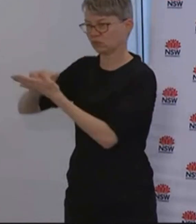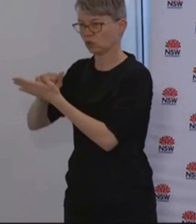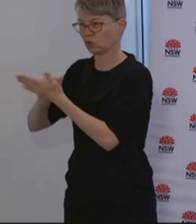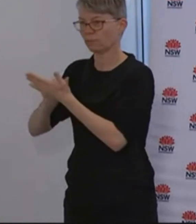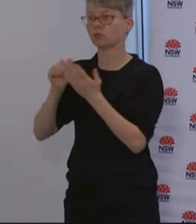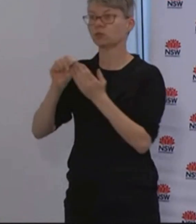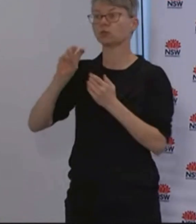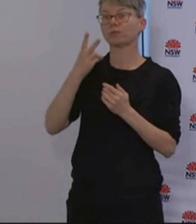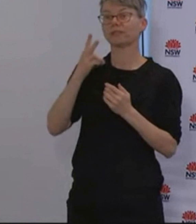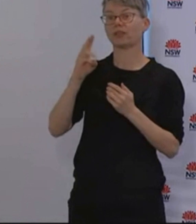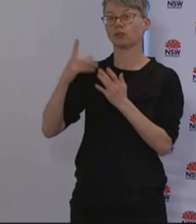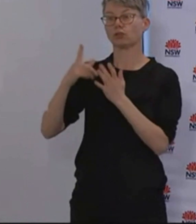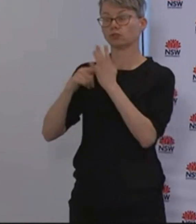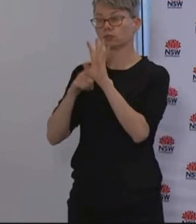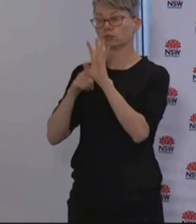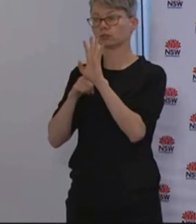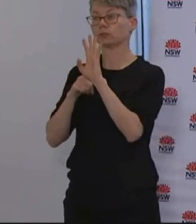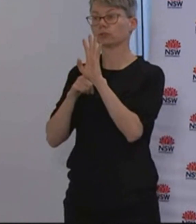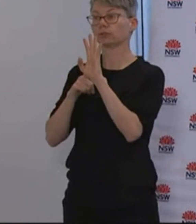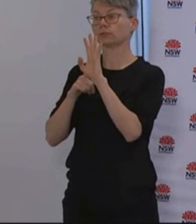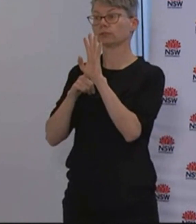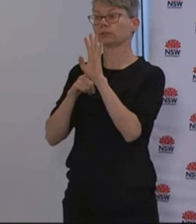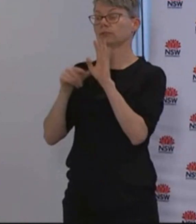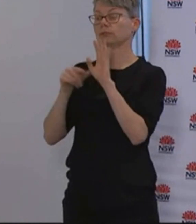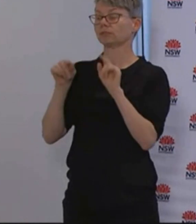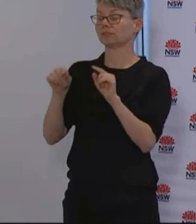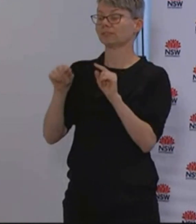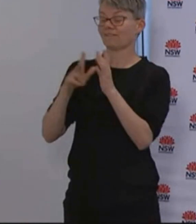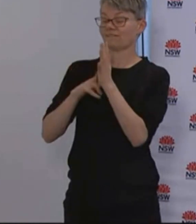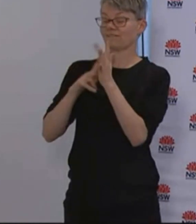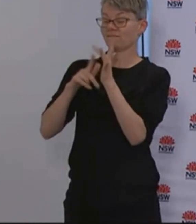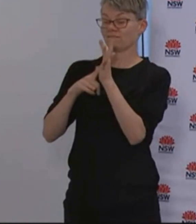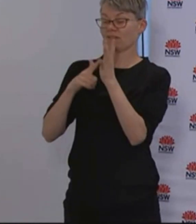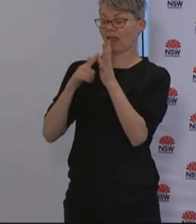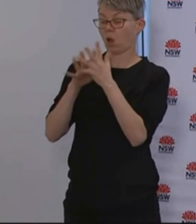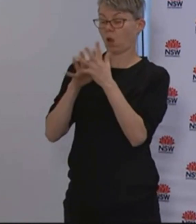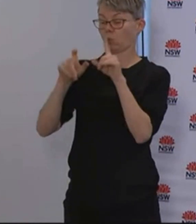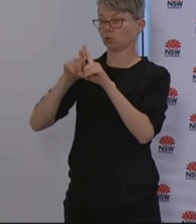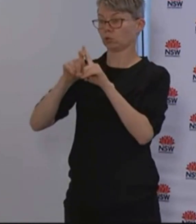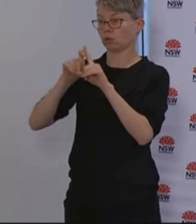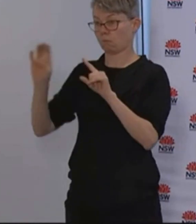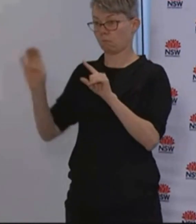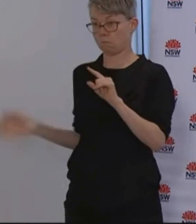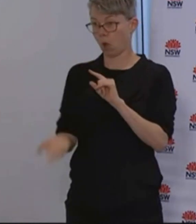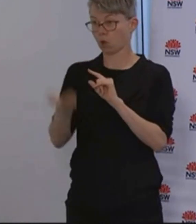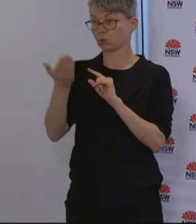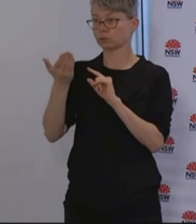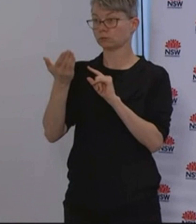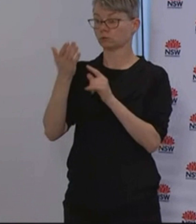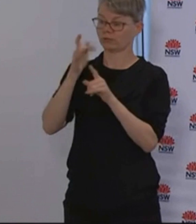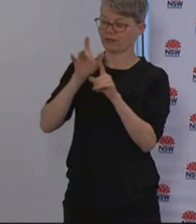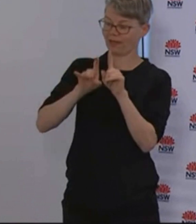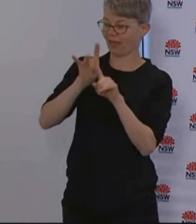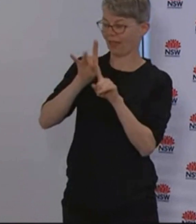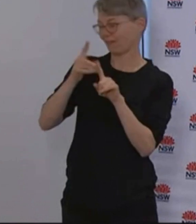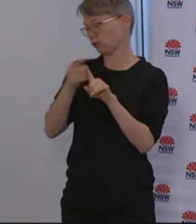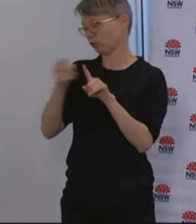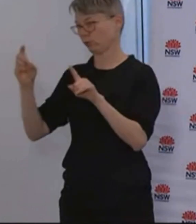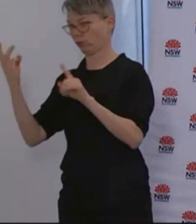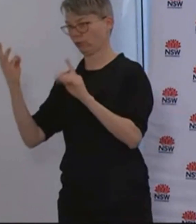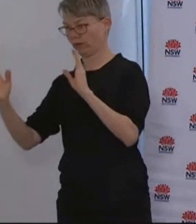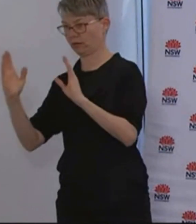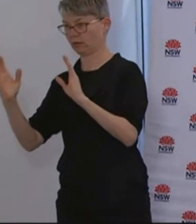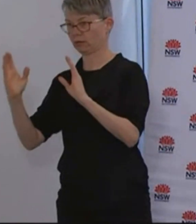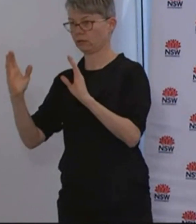Zone Bowling at Villawood between 11am and 3pm. So while investigations are underway, New South Wales